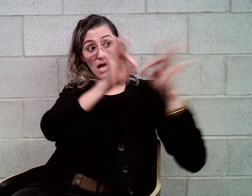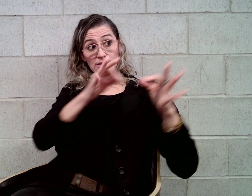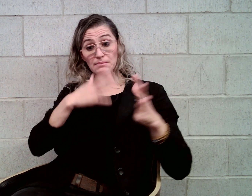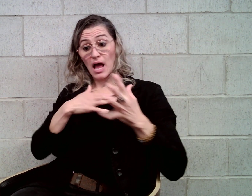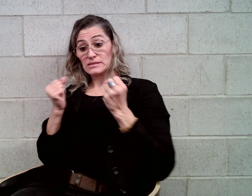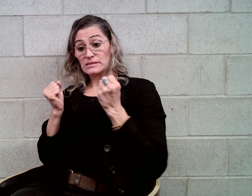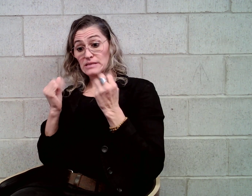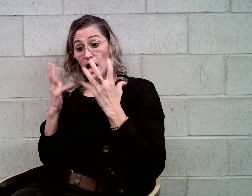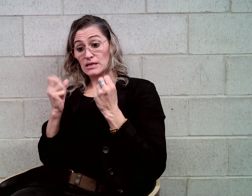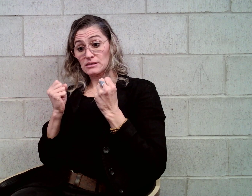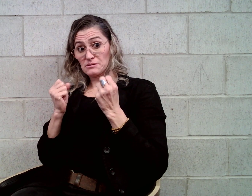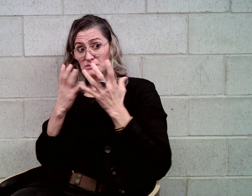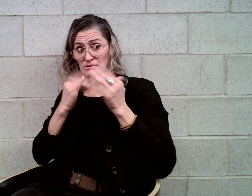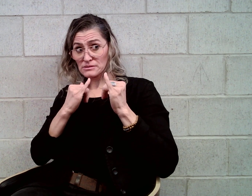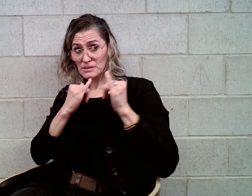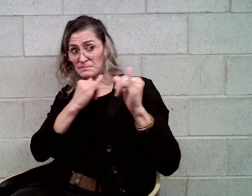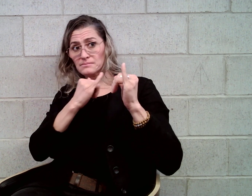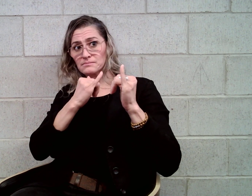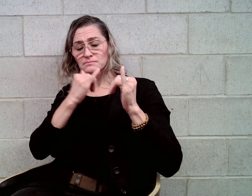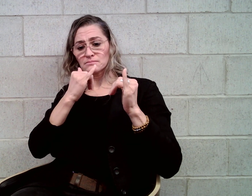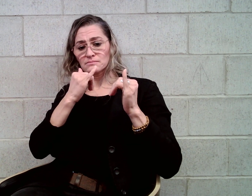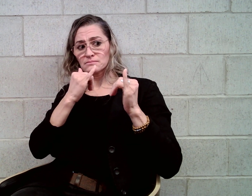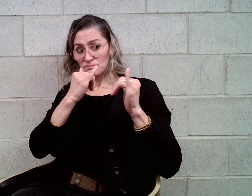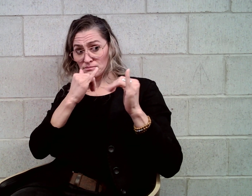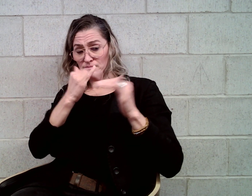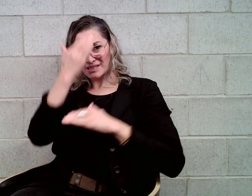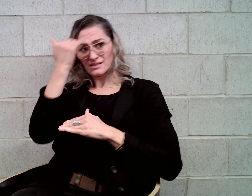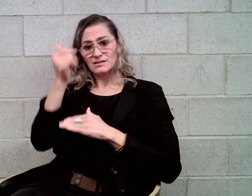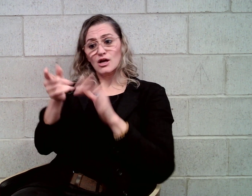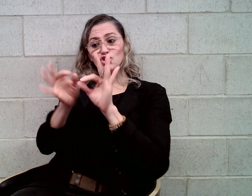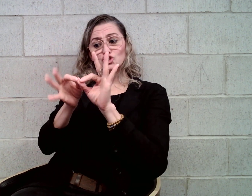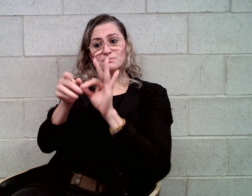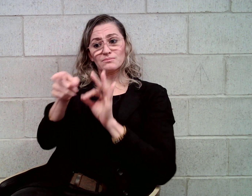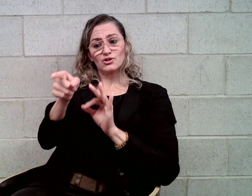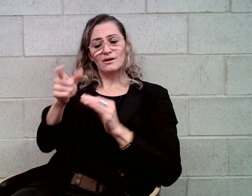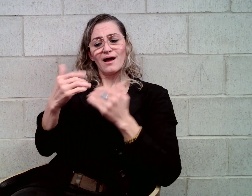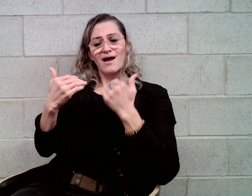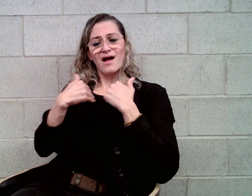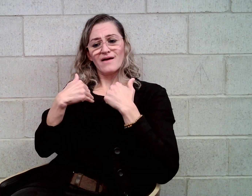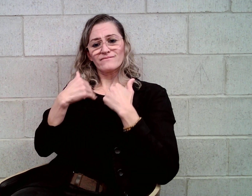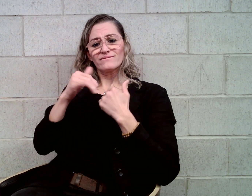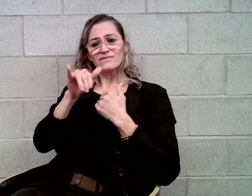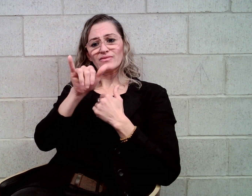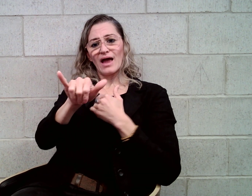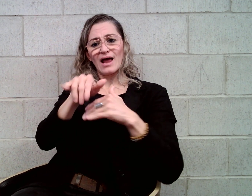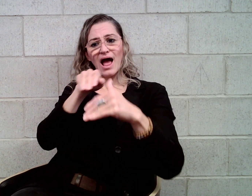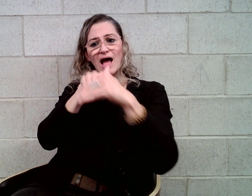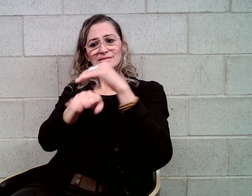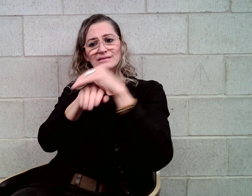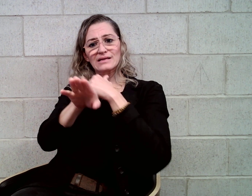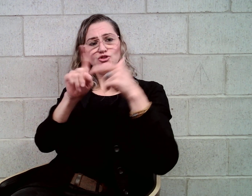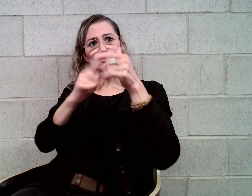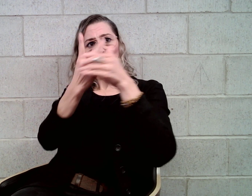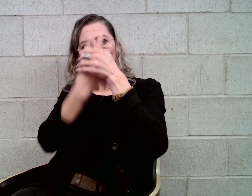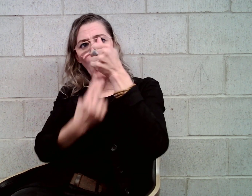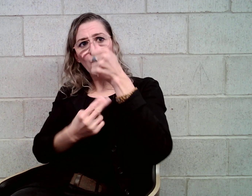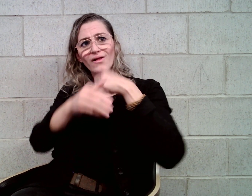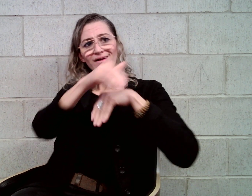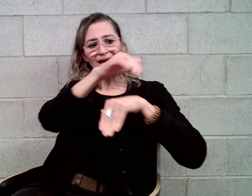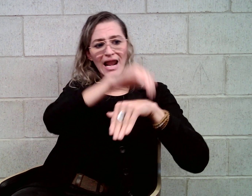was doing, my translation in ASL, and the hearing actors' lines and their delivery, because the